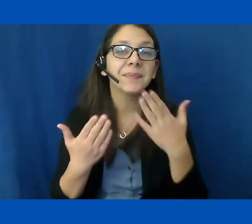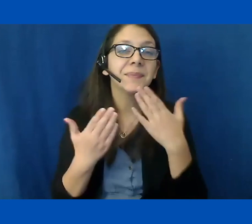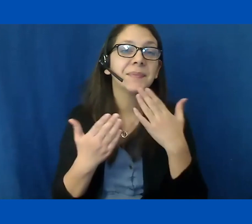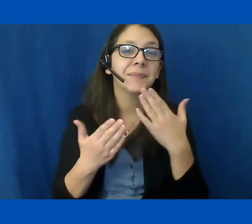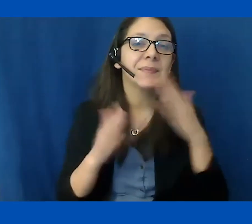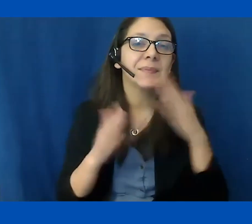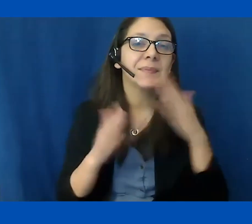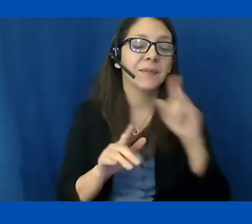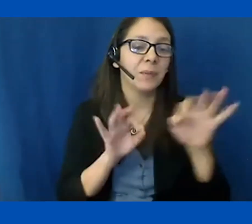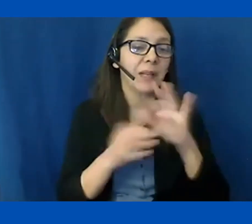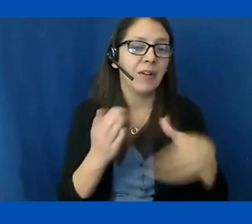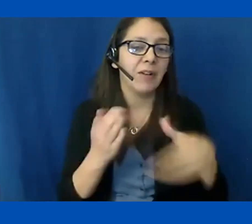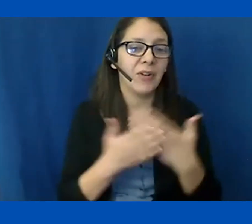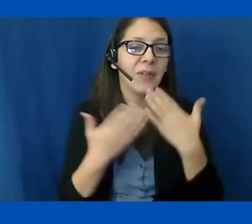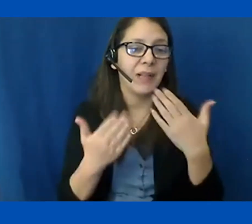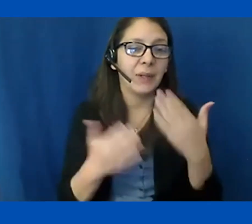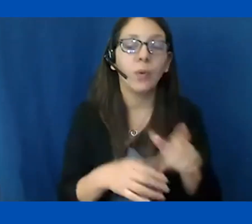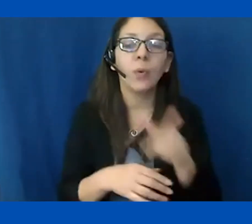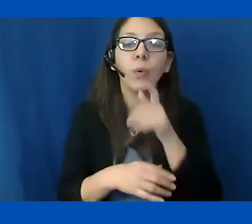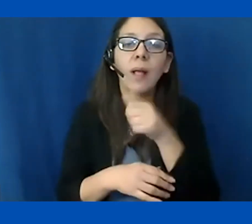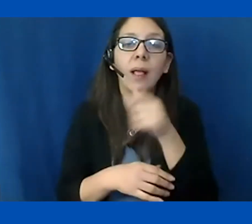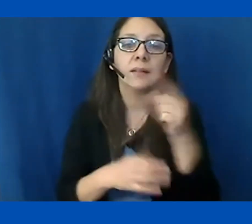Who else would like to talk about their experience?